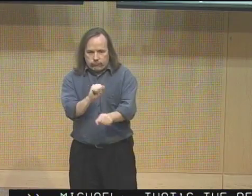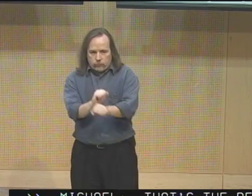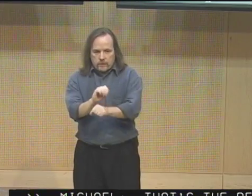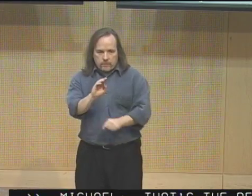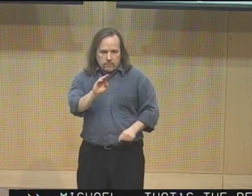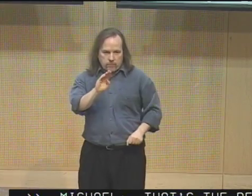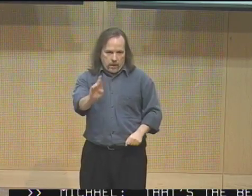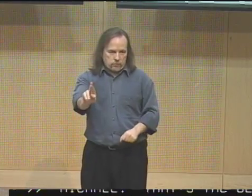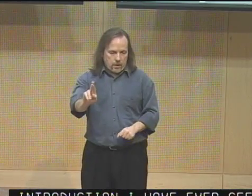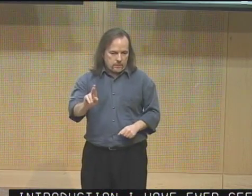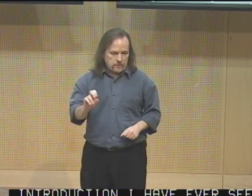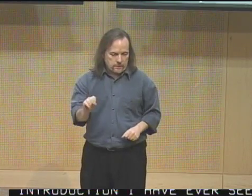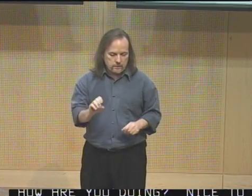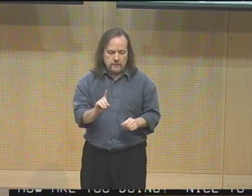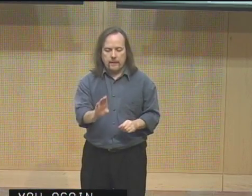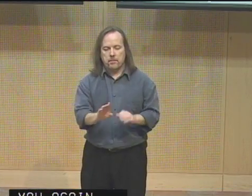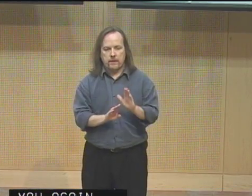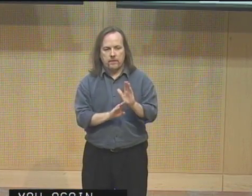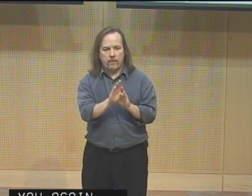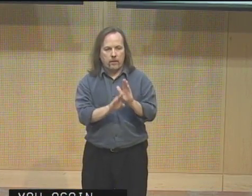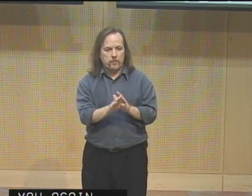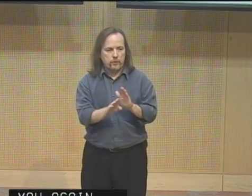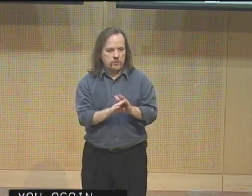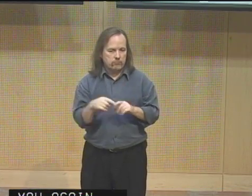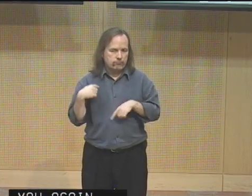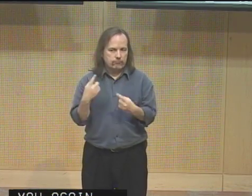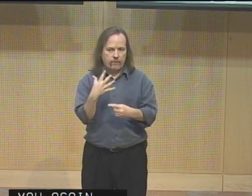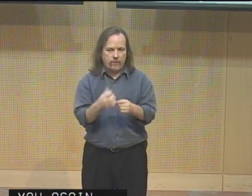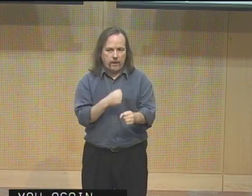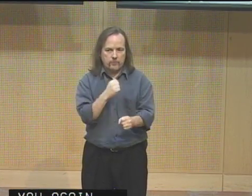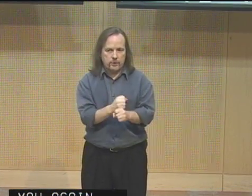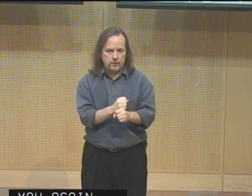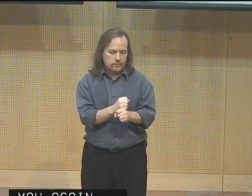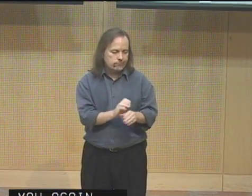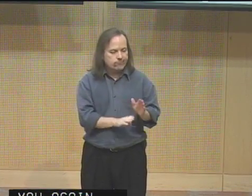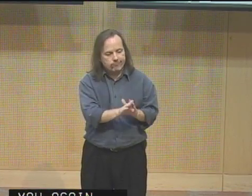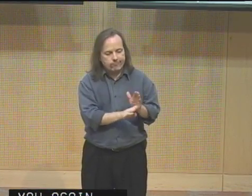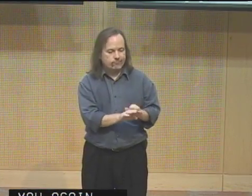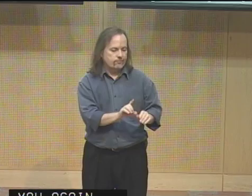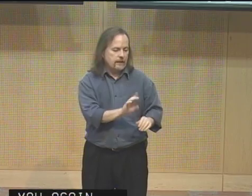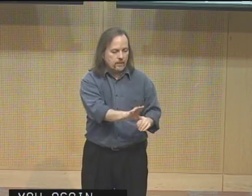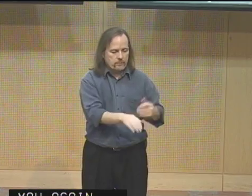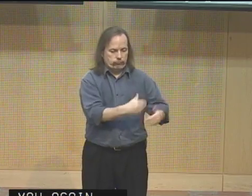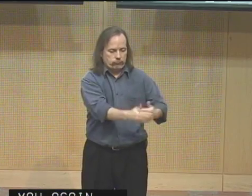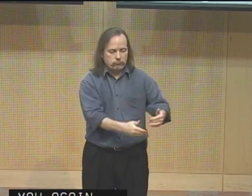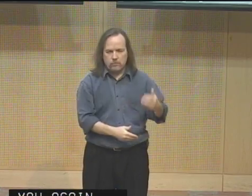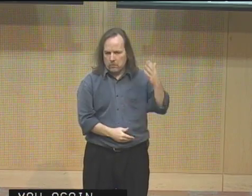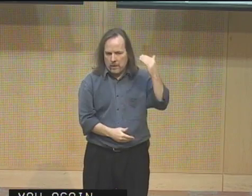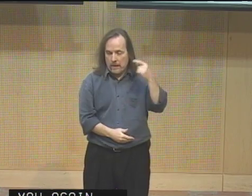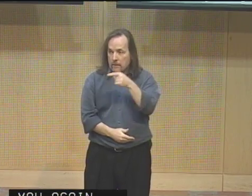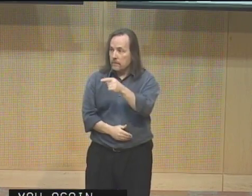Let me talk about my background. I work as a developer at BlackRock company for 5 years.